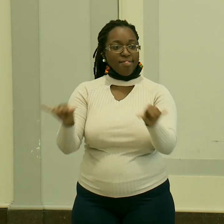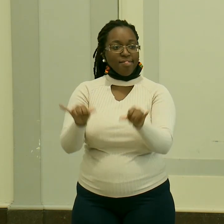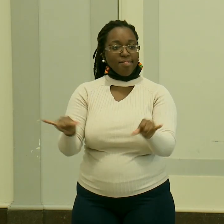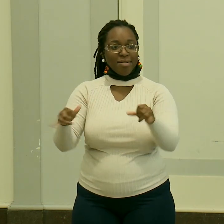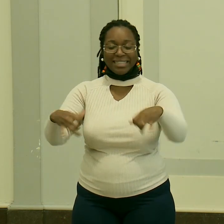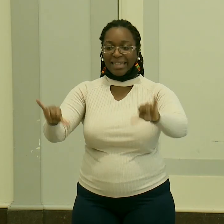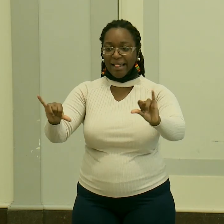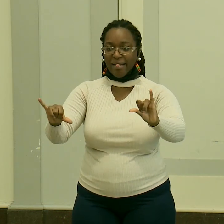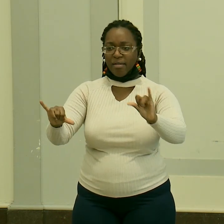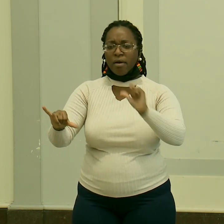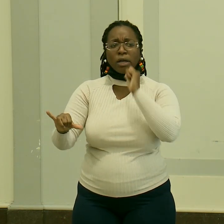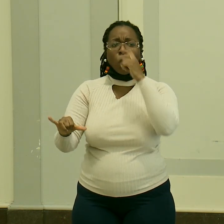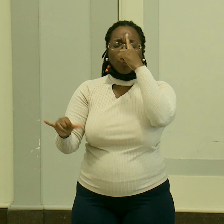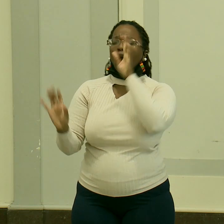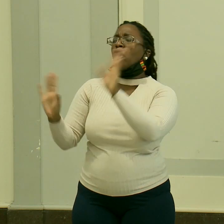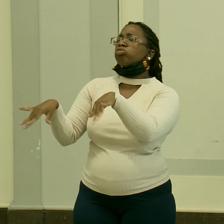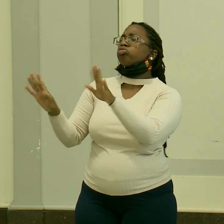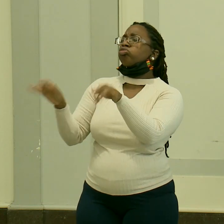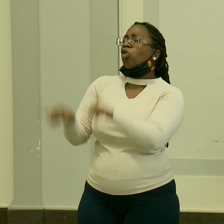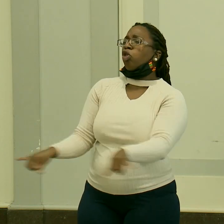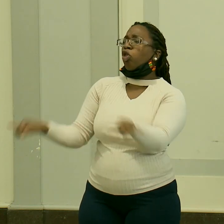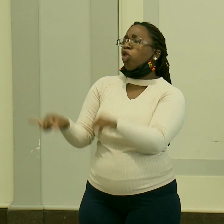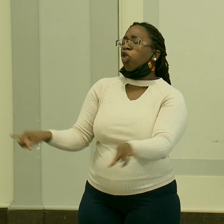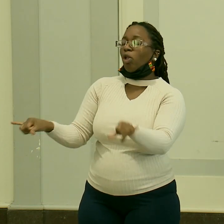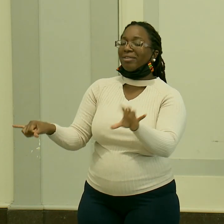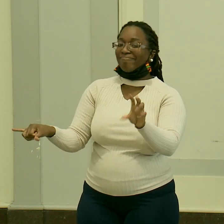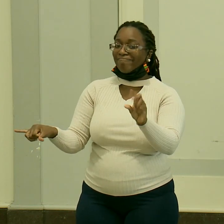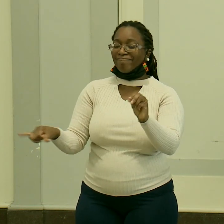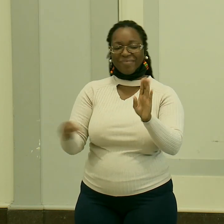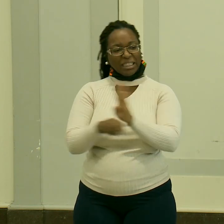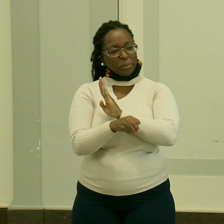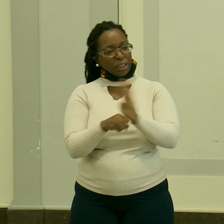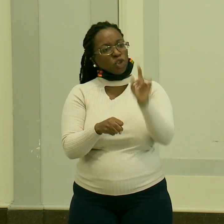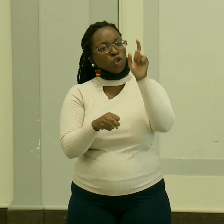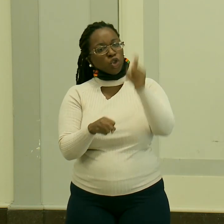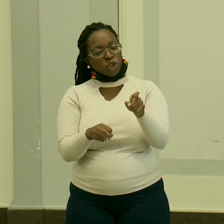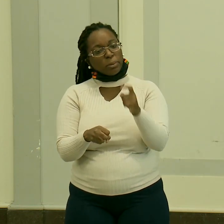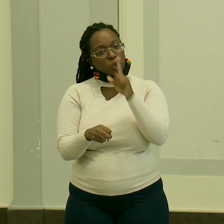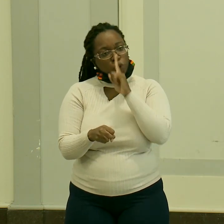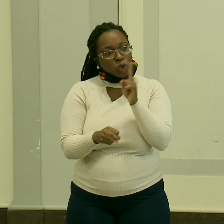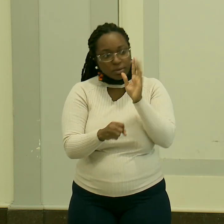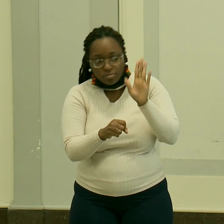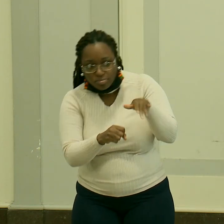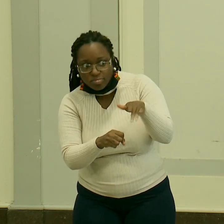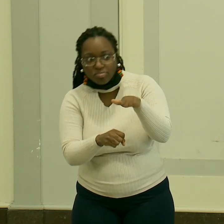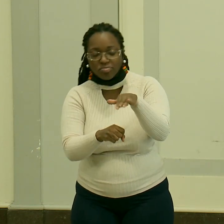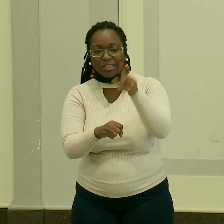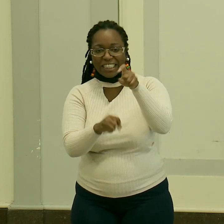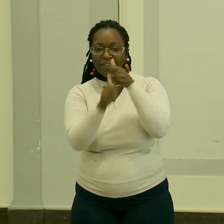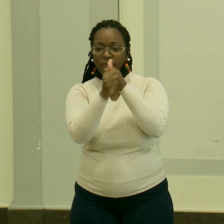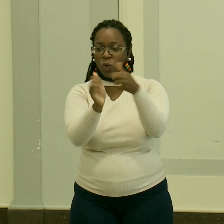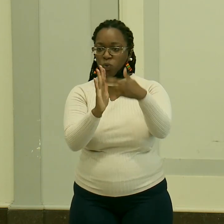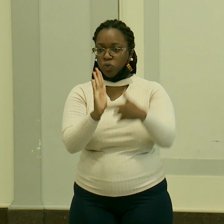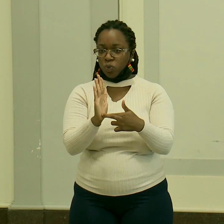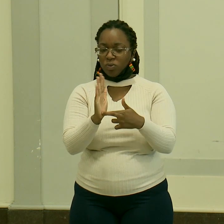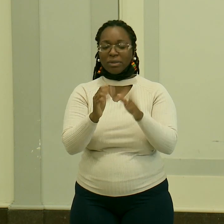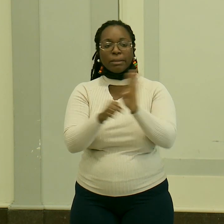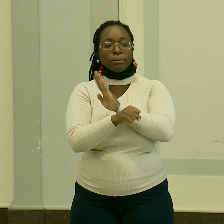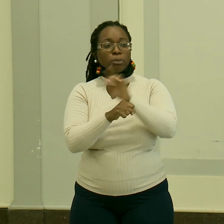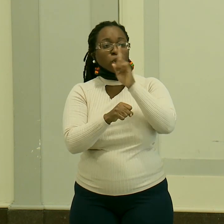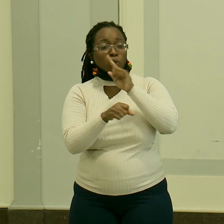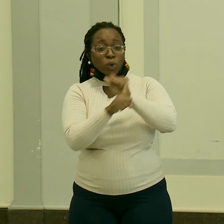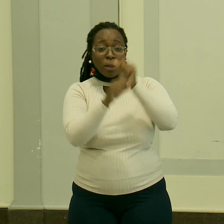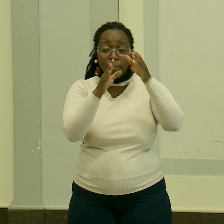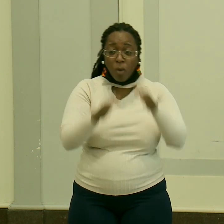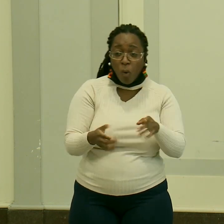of relaxing, the reopening of businesses should raise everyone's levels of vigilance. Businesses should make every effort to keep their employees